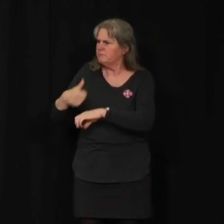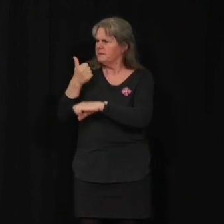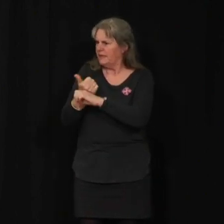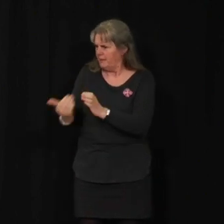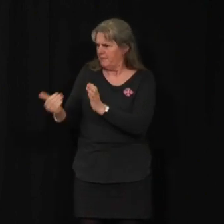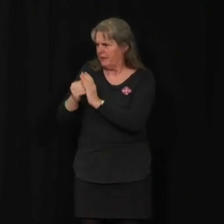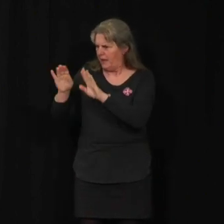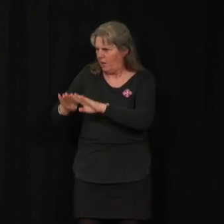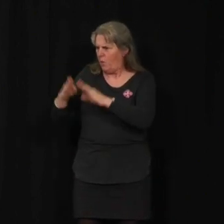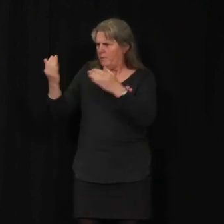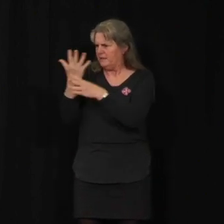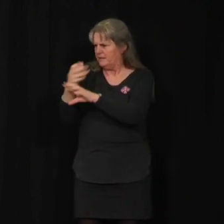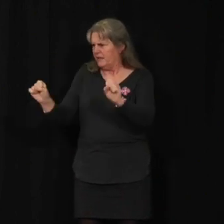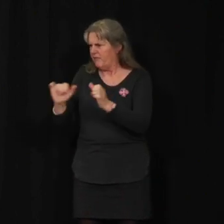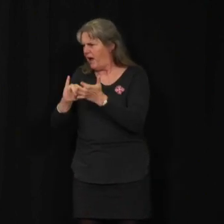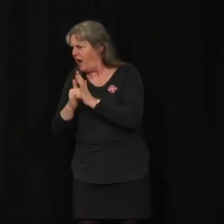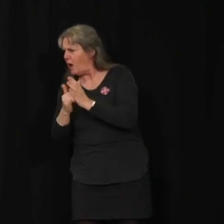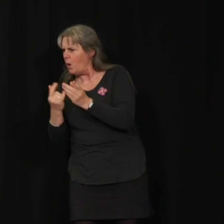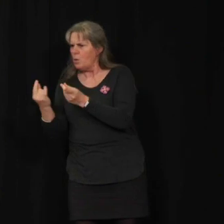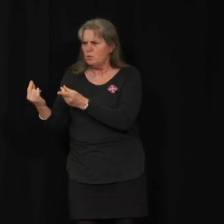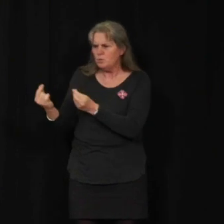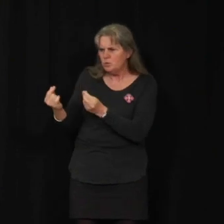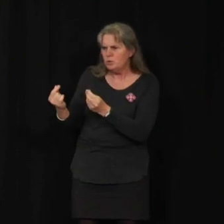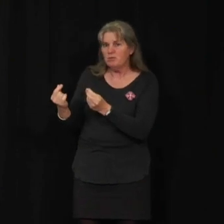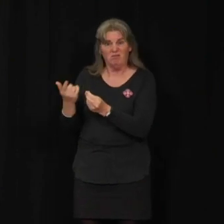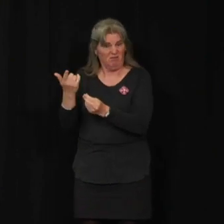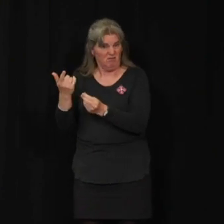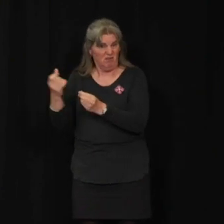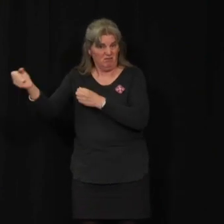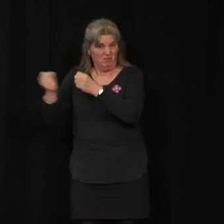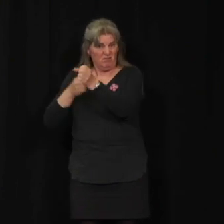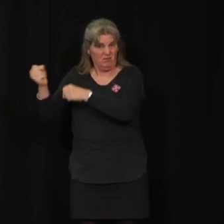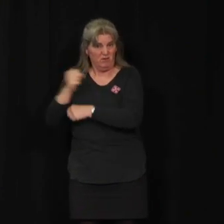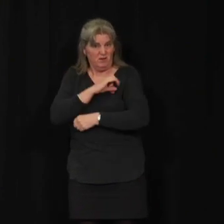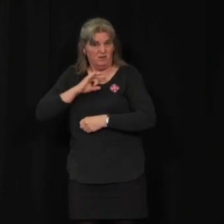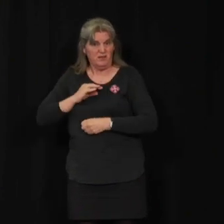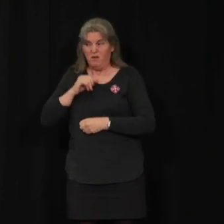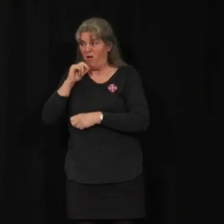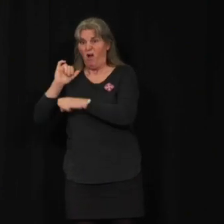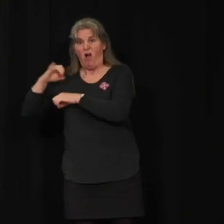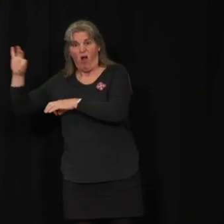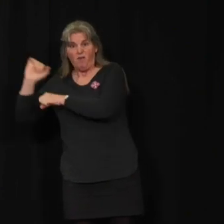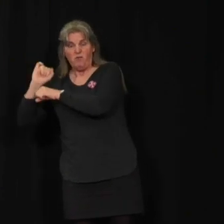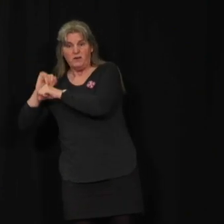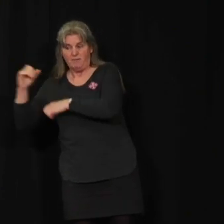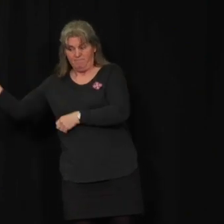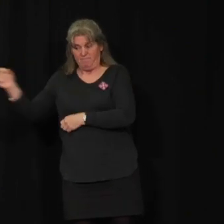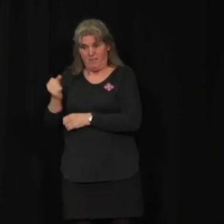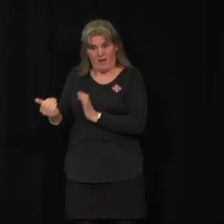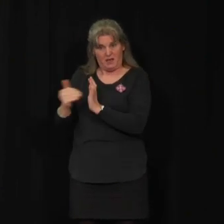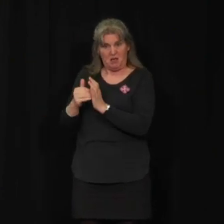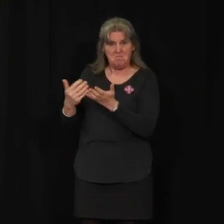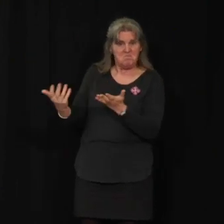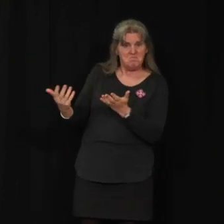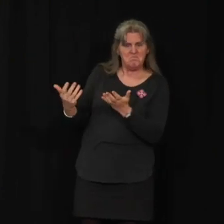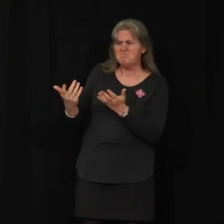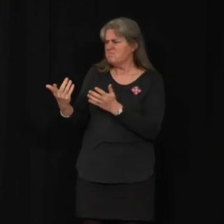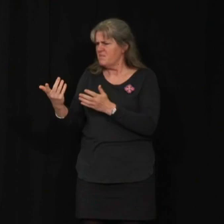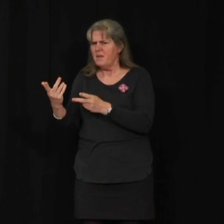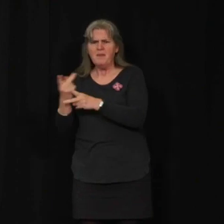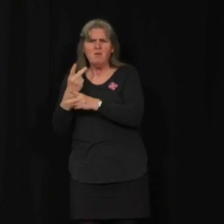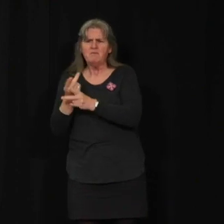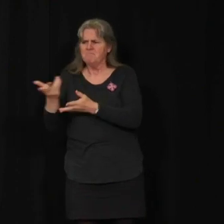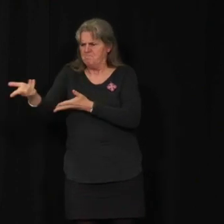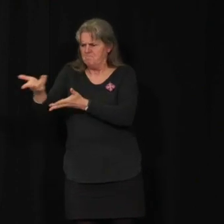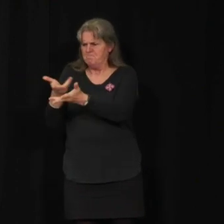running. Do they need to bring staff back who currently are not working, for example? These and other questions will be